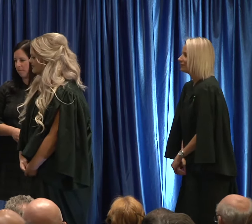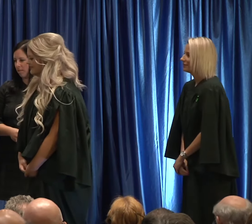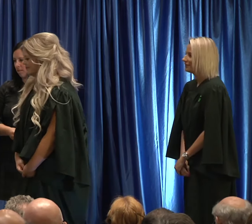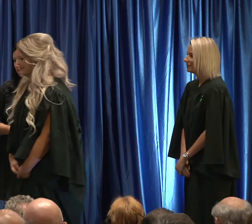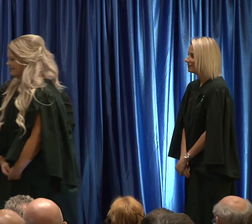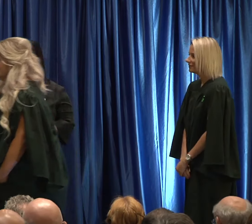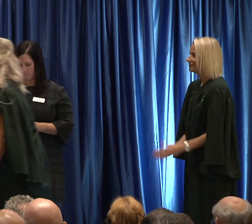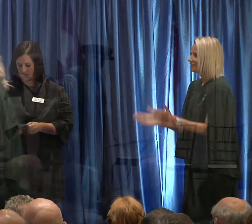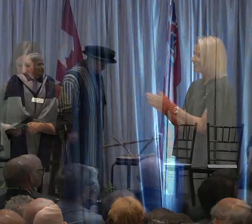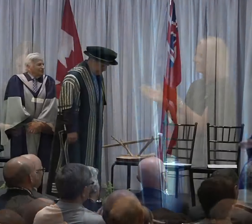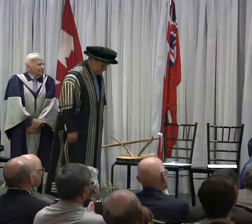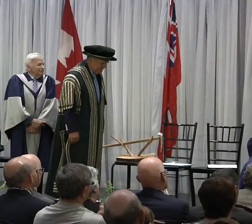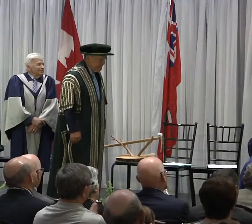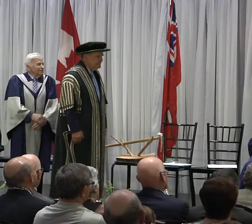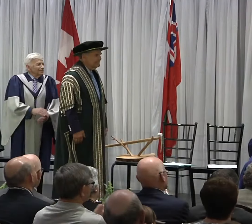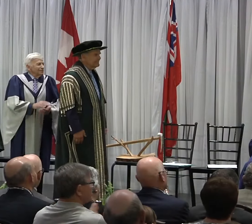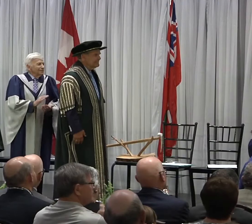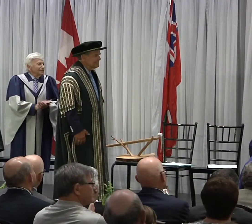Chelsea Gill.